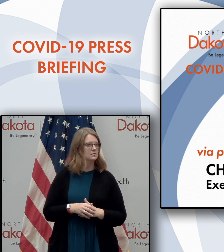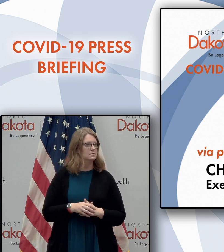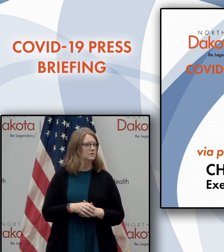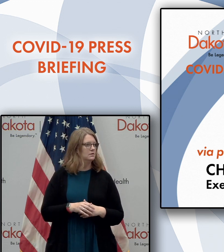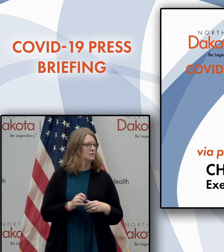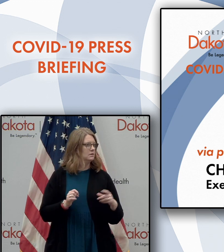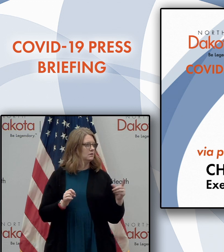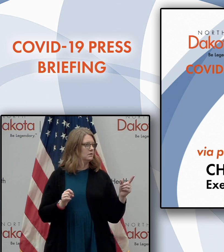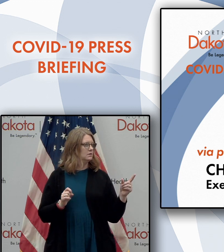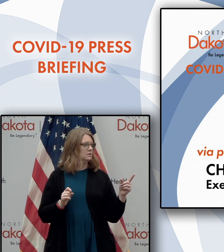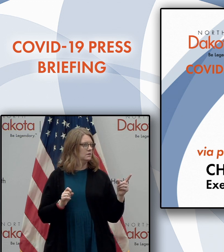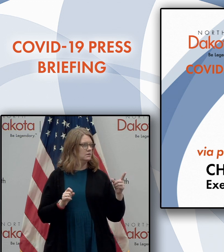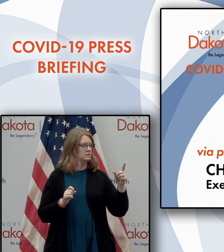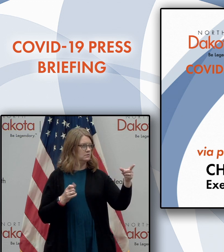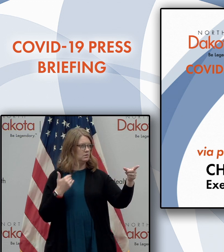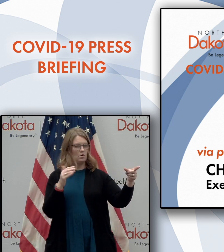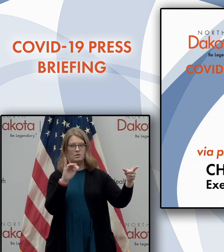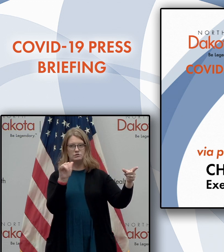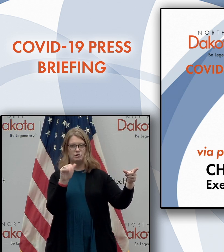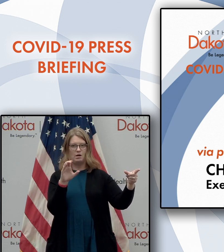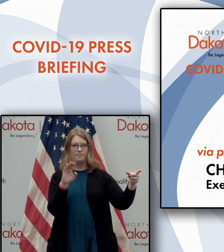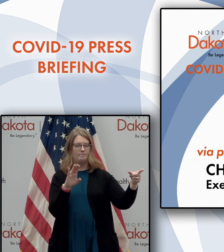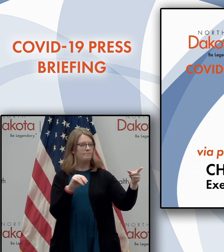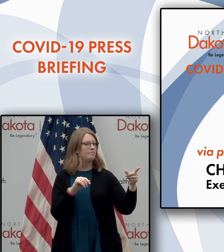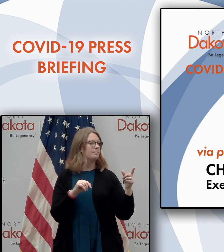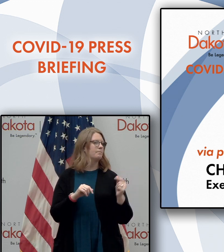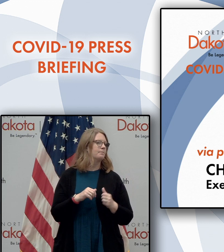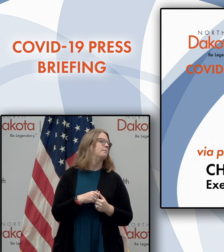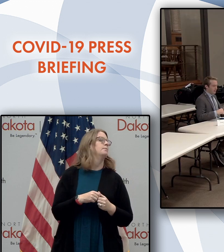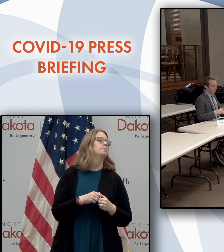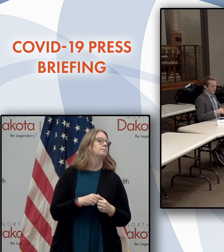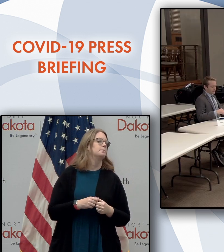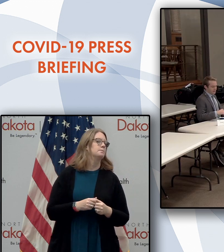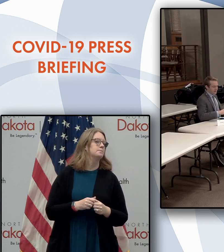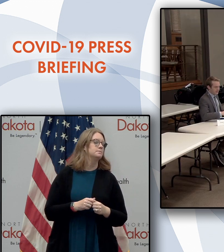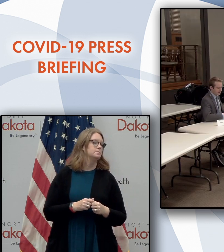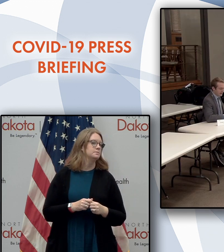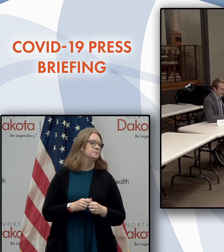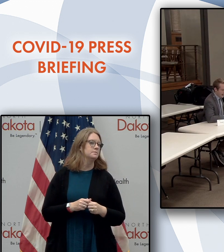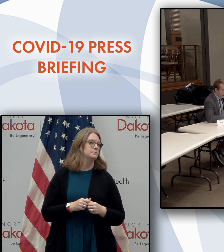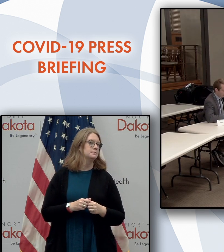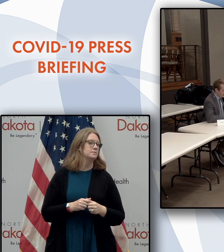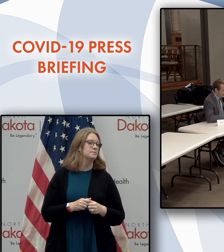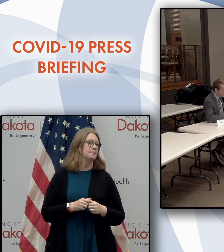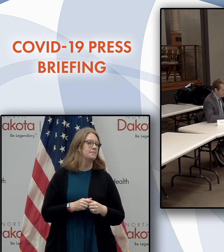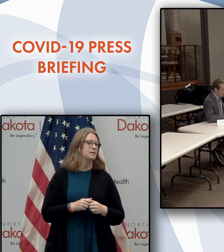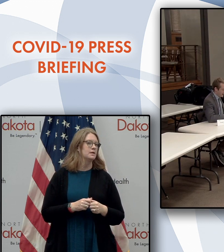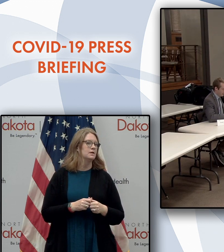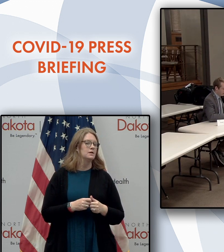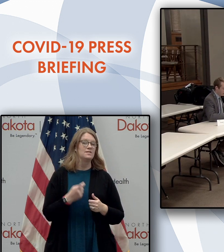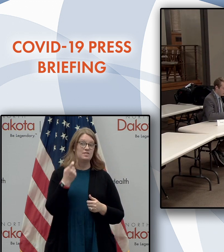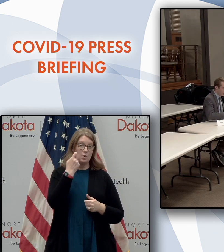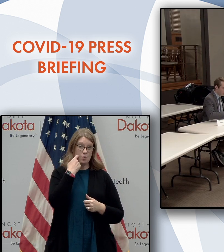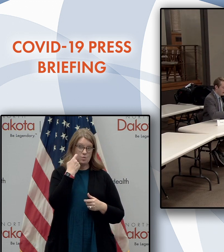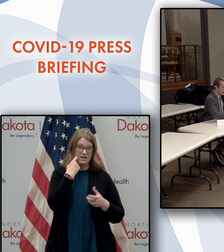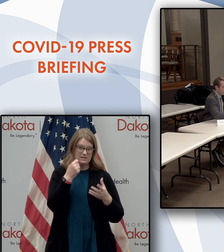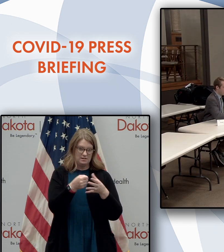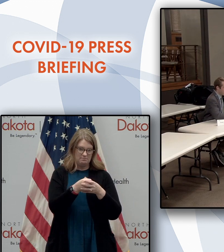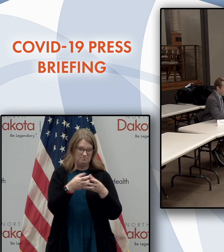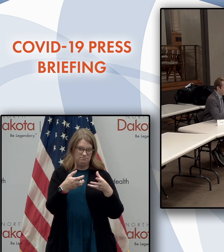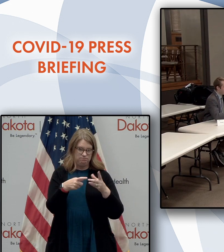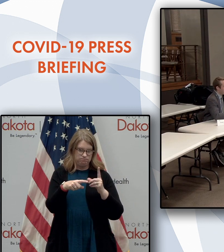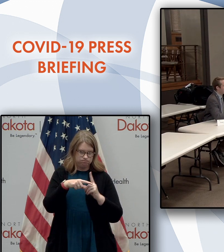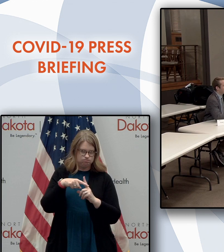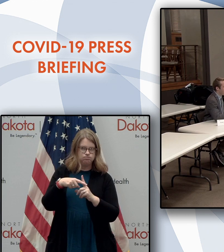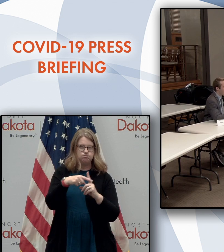one. You go ahead. Okay. Considering the recent outbreak numbers and the new